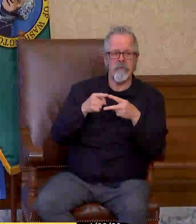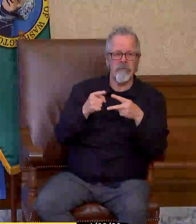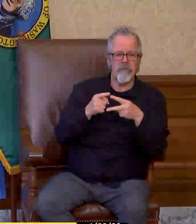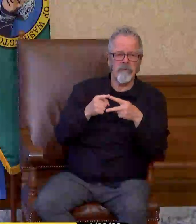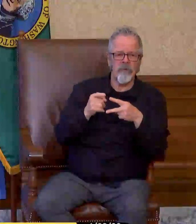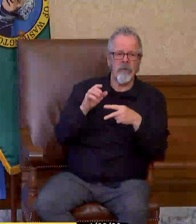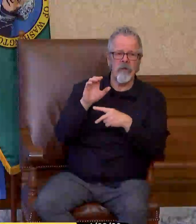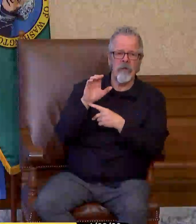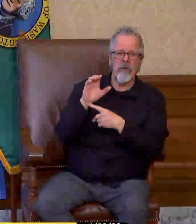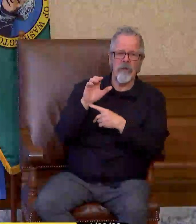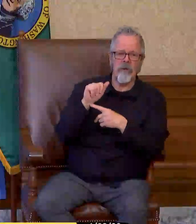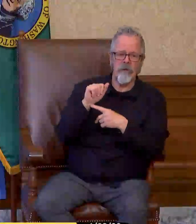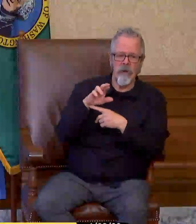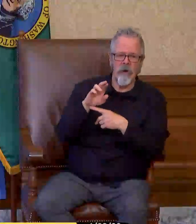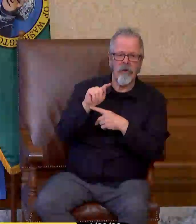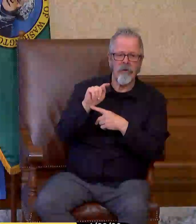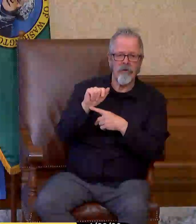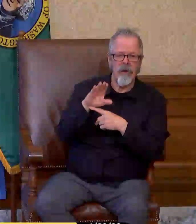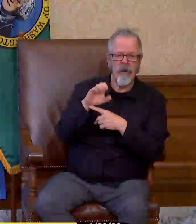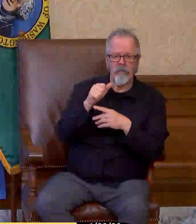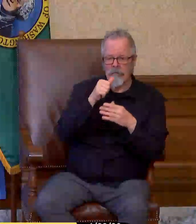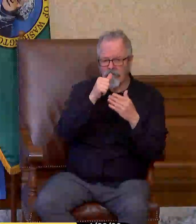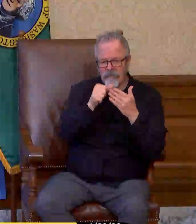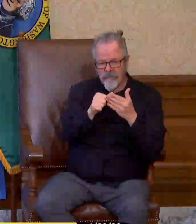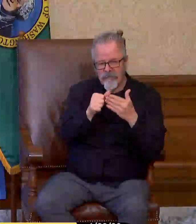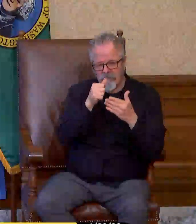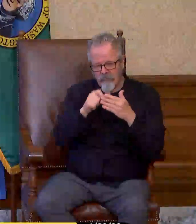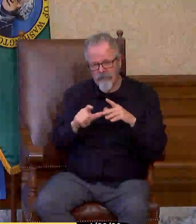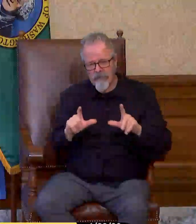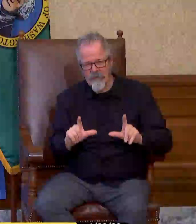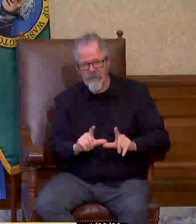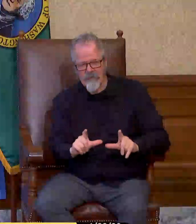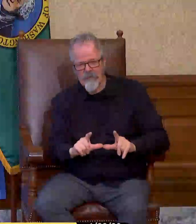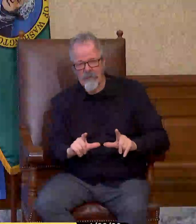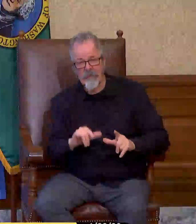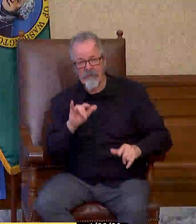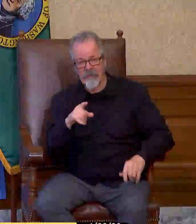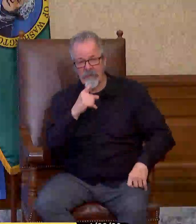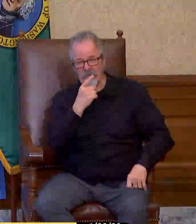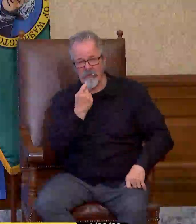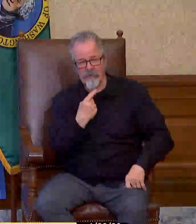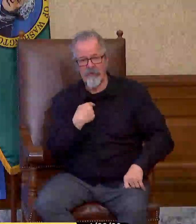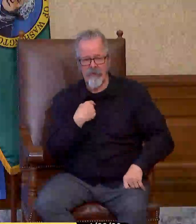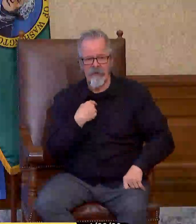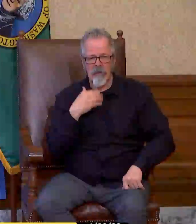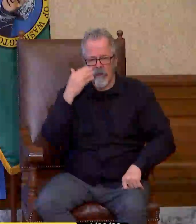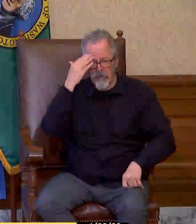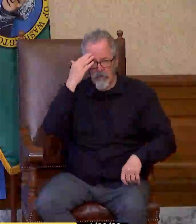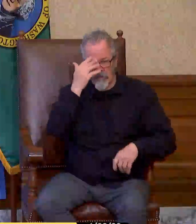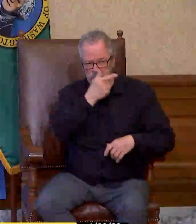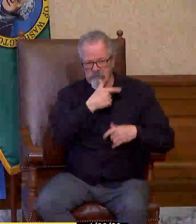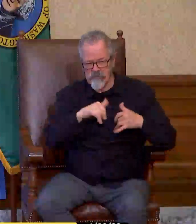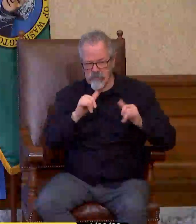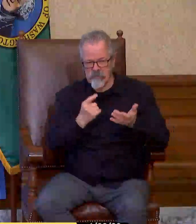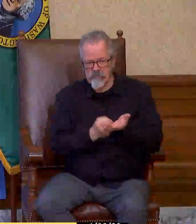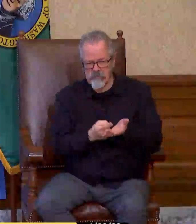that's all I know about it, is what I've just been told. Last question. Final question goes to Jim Drew with the News Tribune.